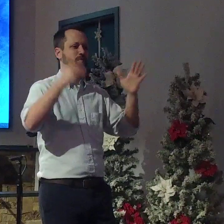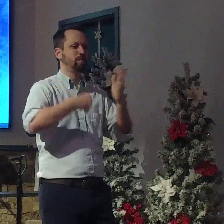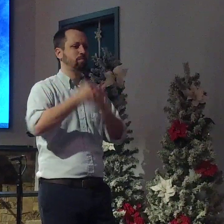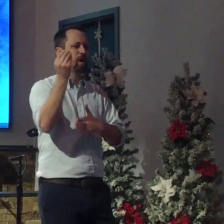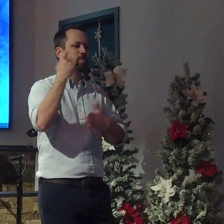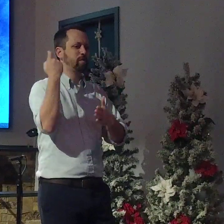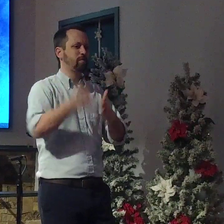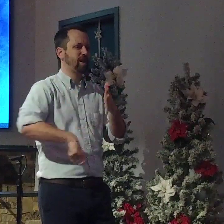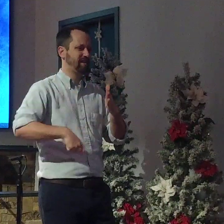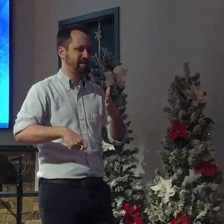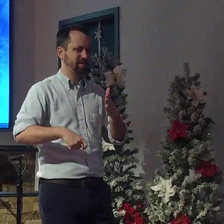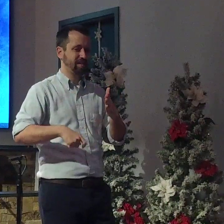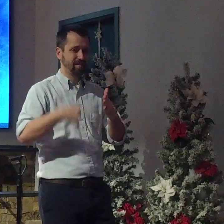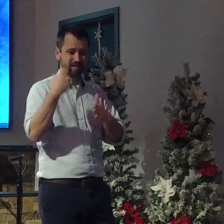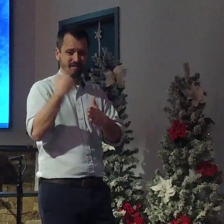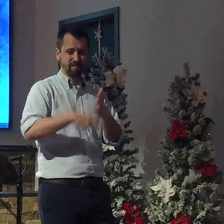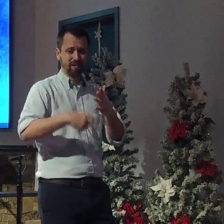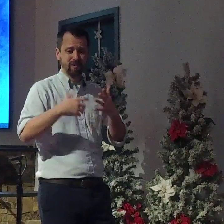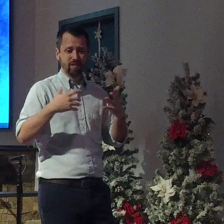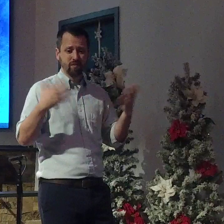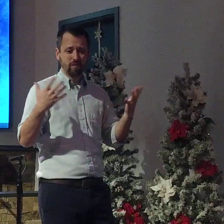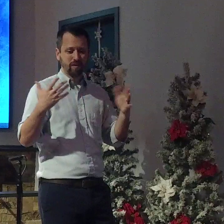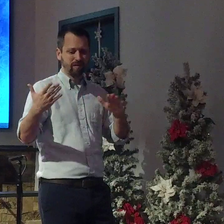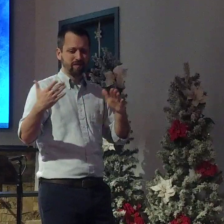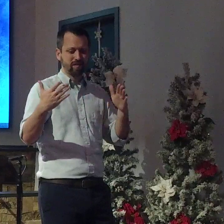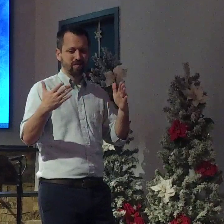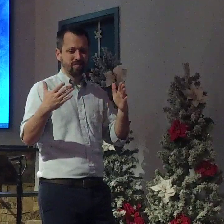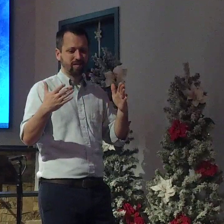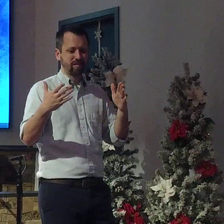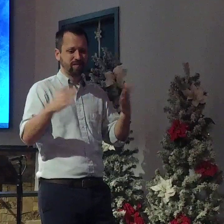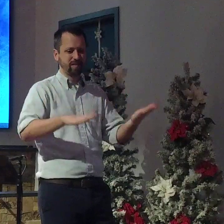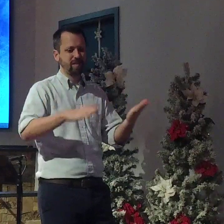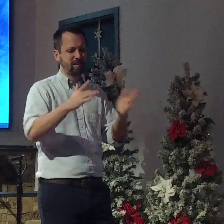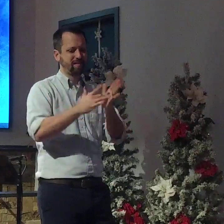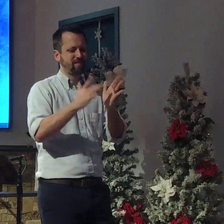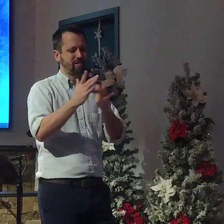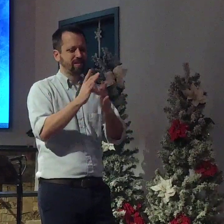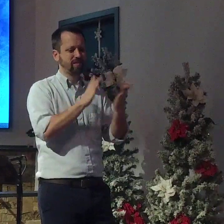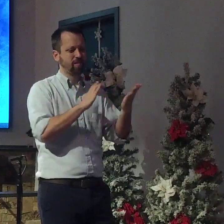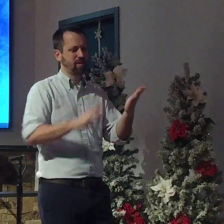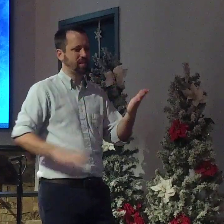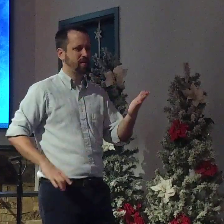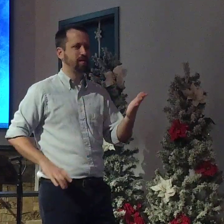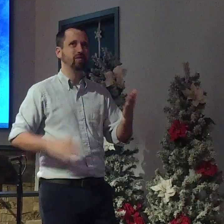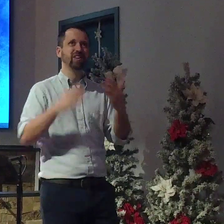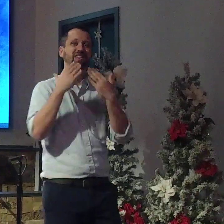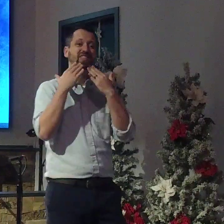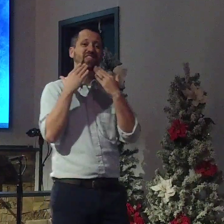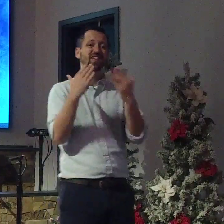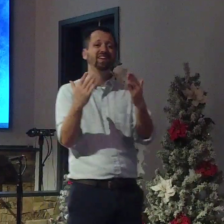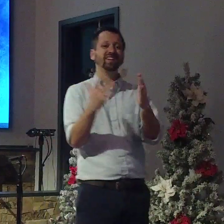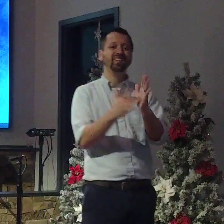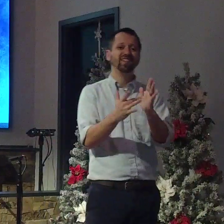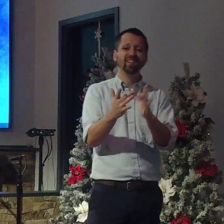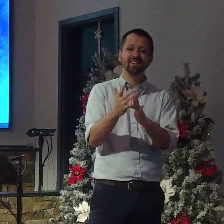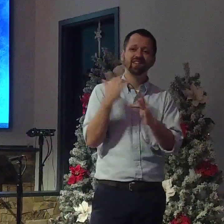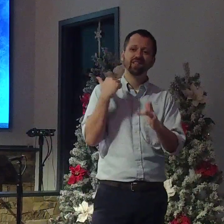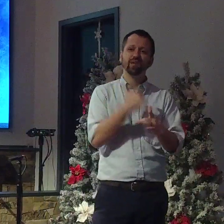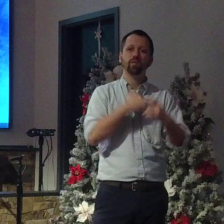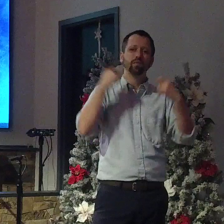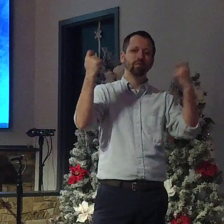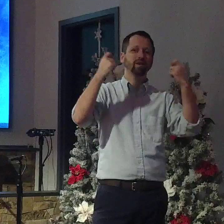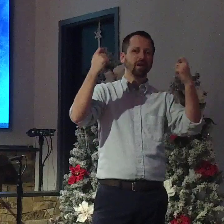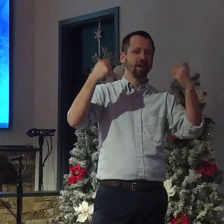body. And a holy and righteous God can't mesh with sin. It's like oil and water. They don't go